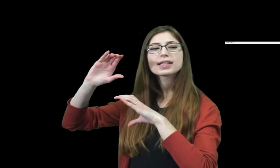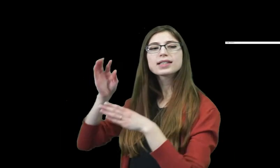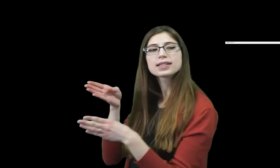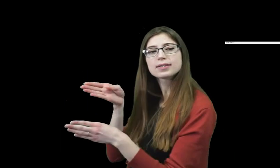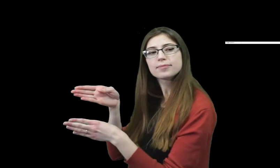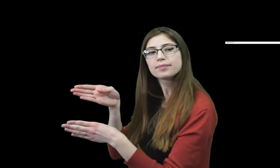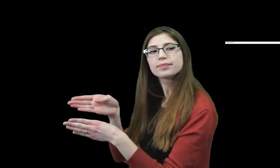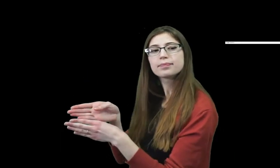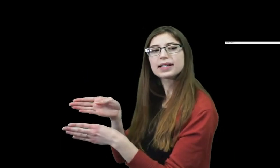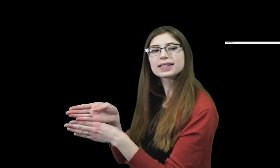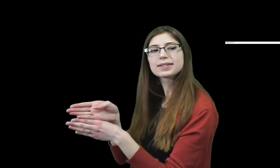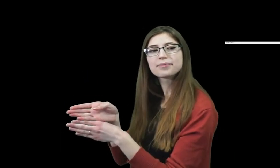buses. Bus.